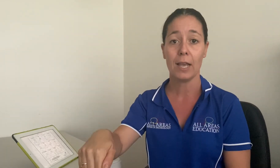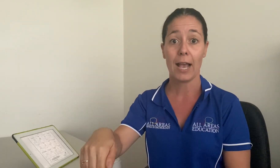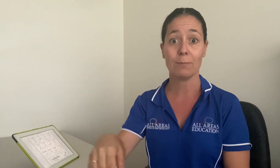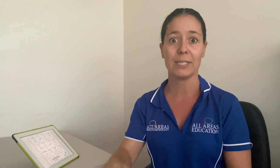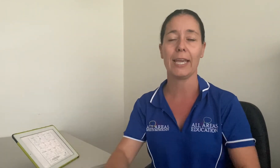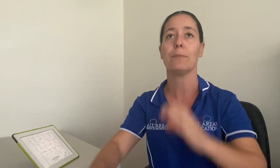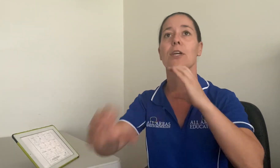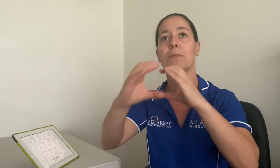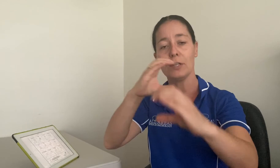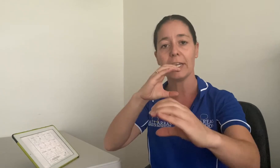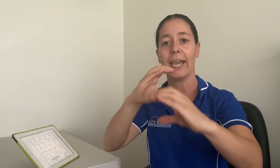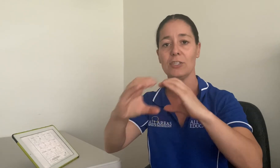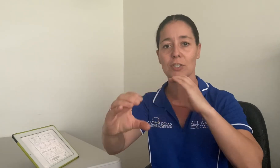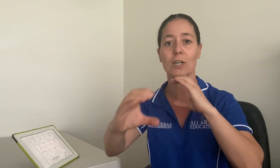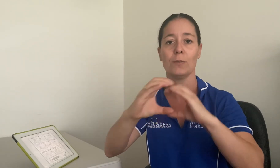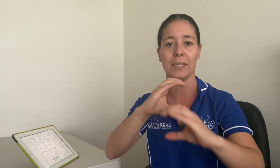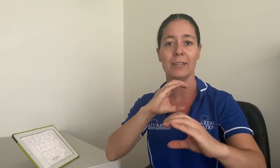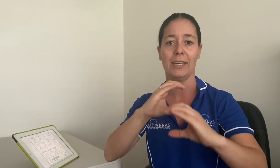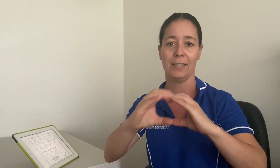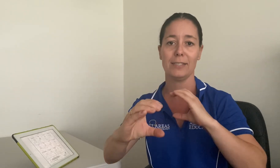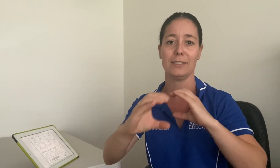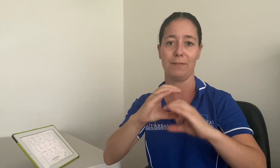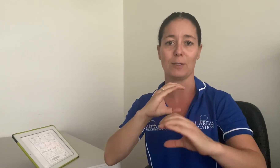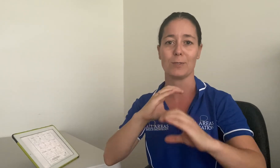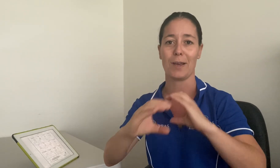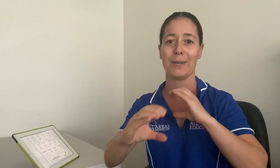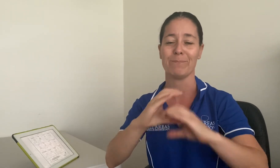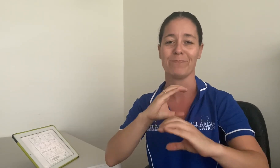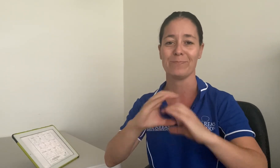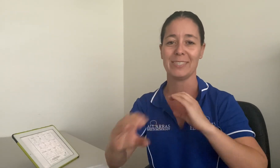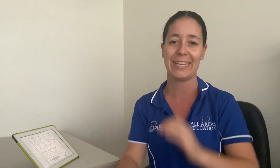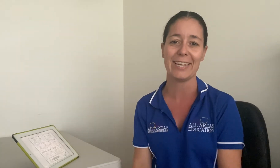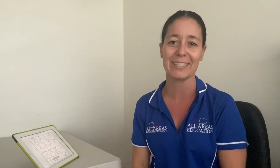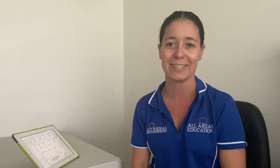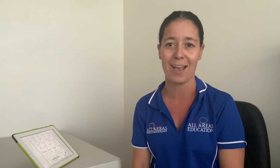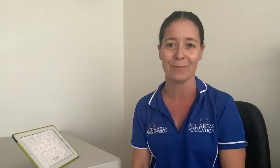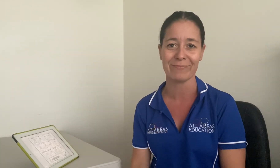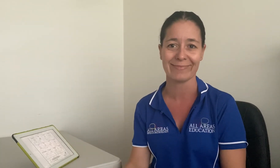to keep communication going in this difficult time. See you next time.